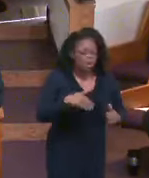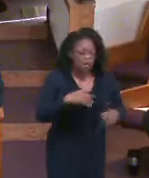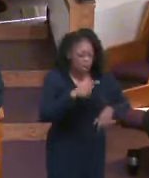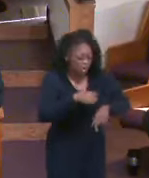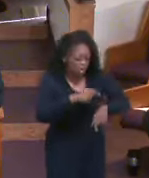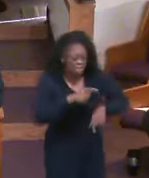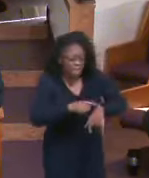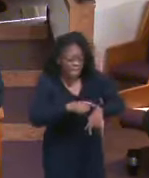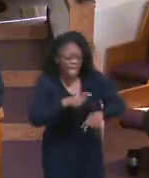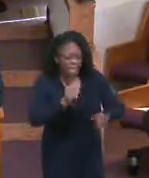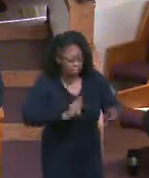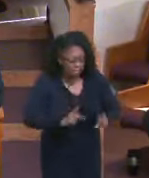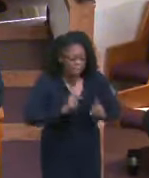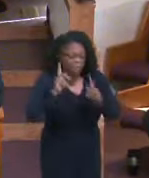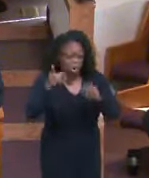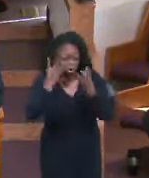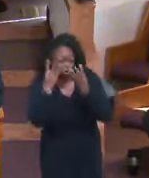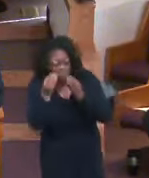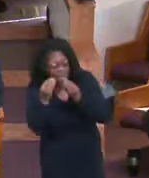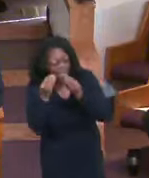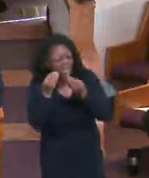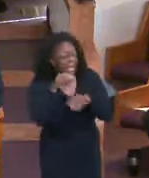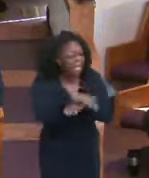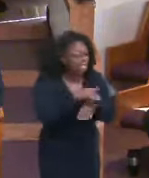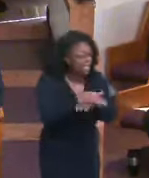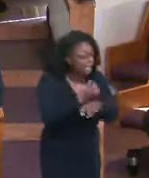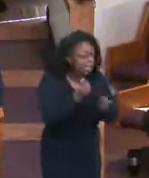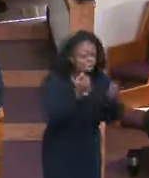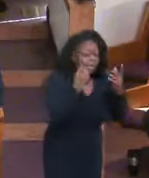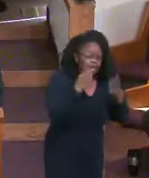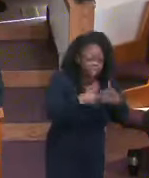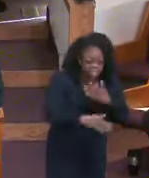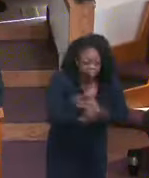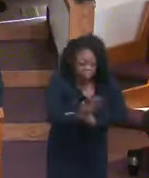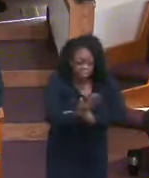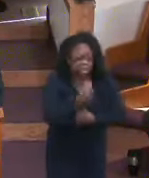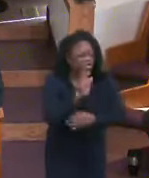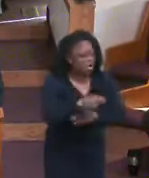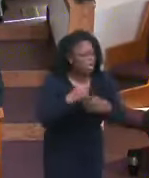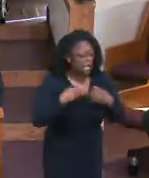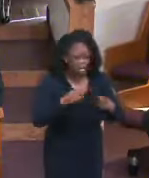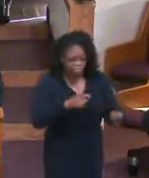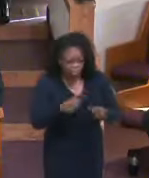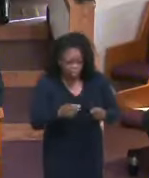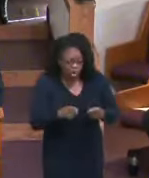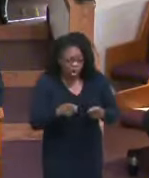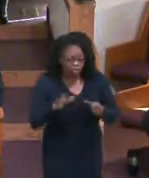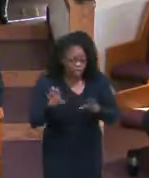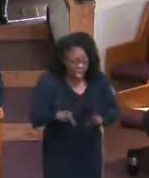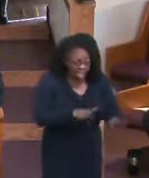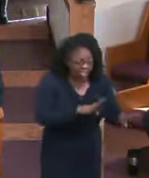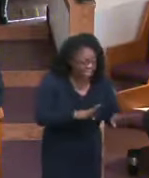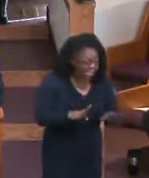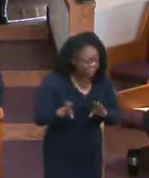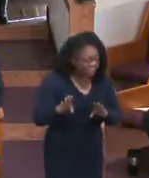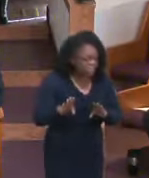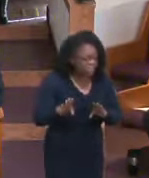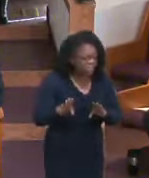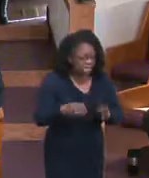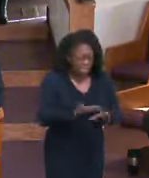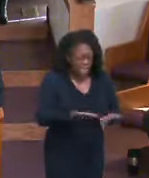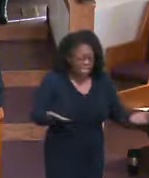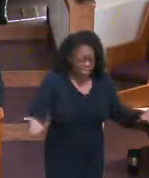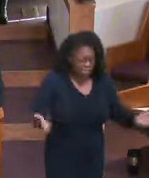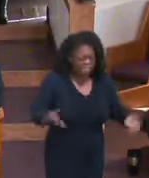folks are going to go to bed at night and get up in the morning. We ought to have control over what activities will be allowed and seen